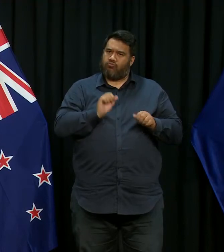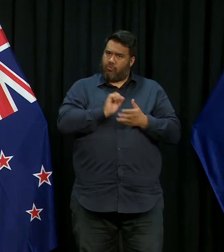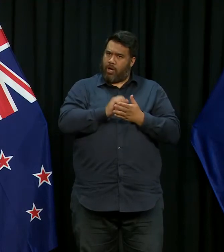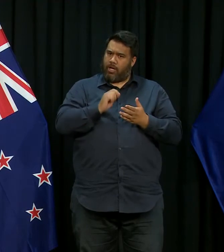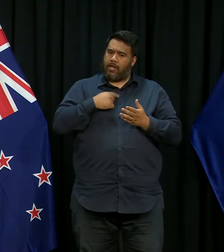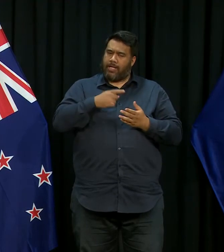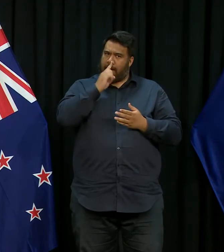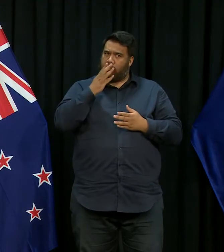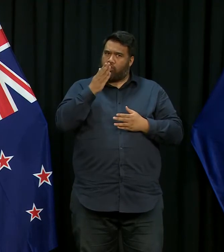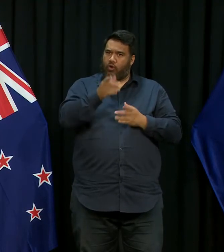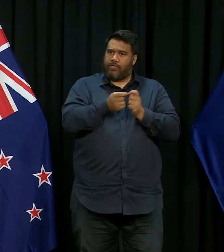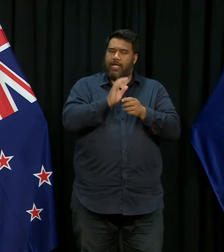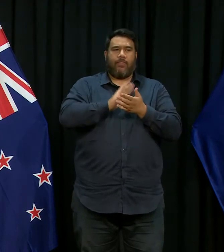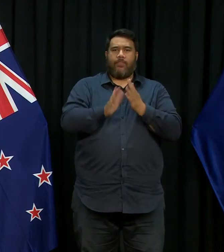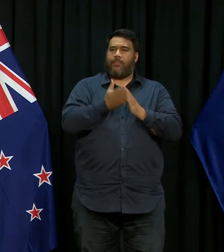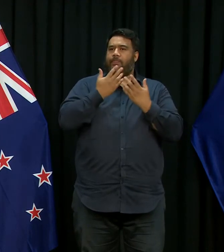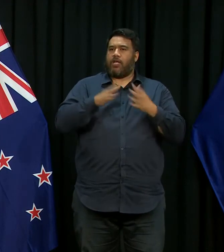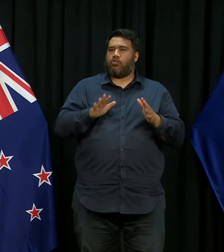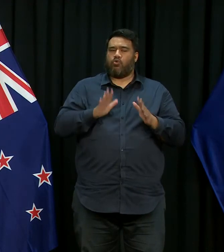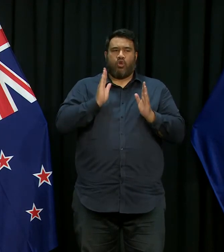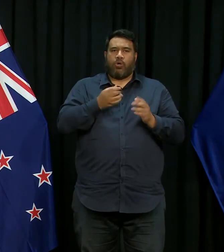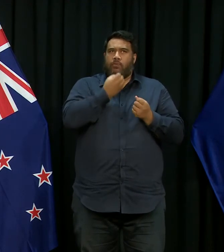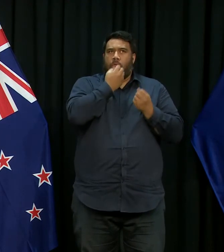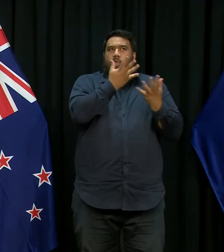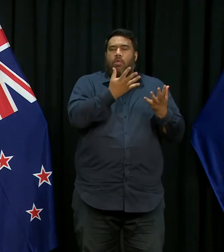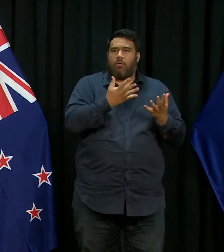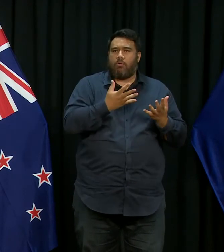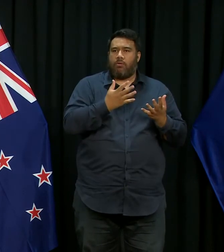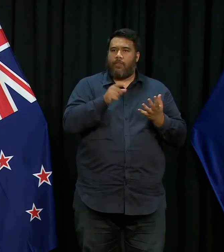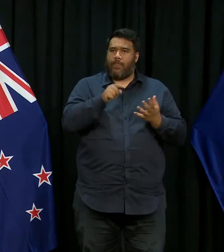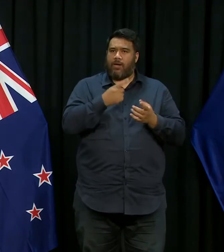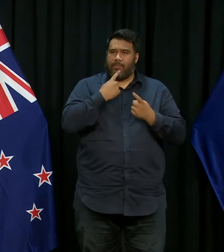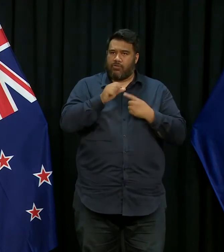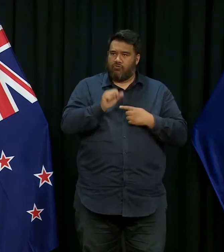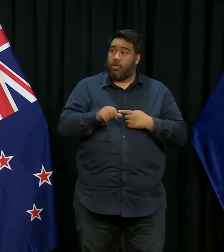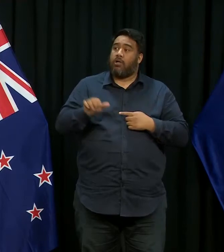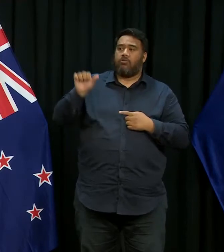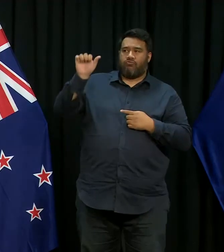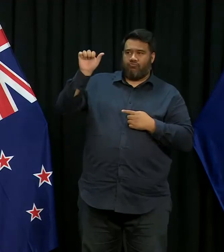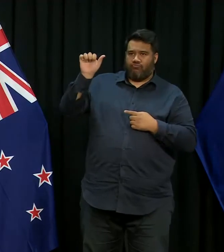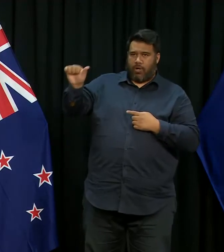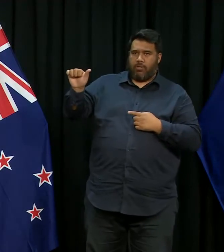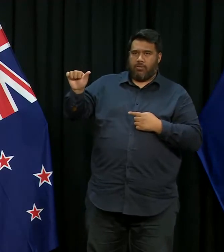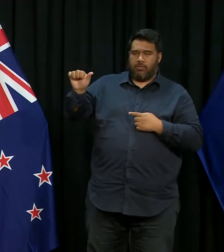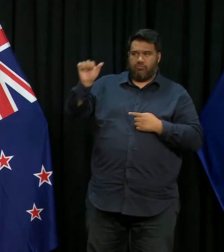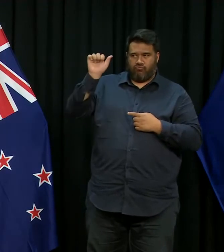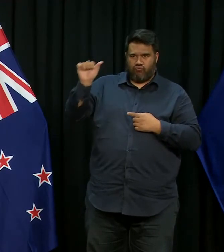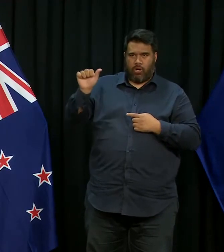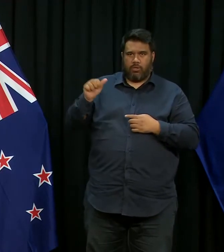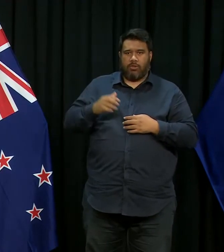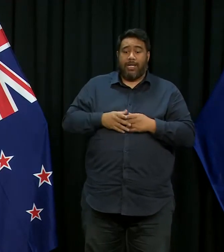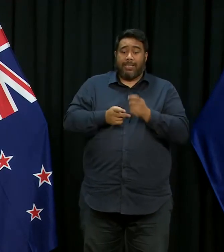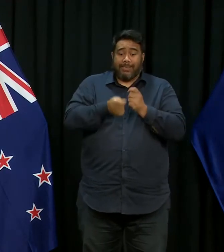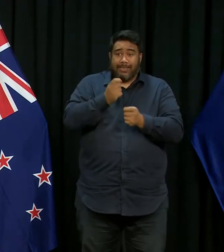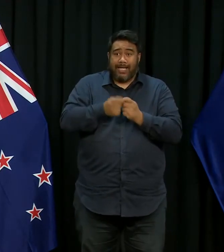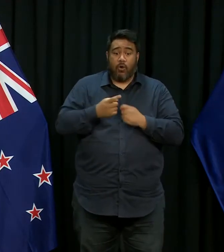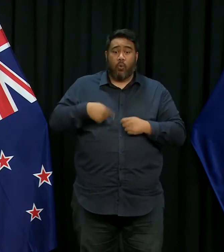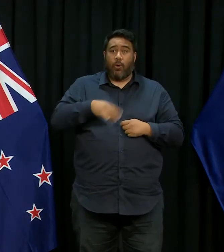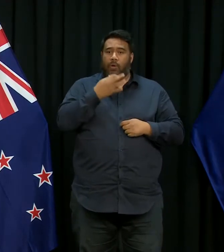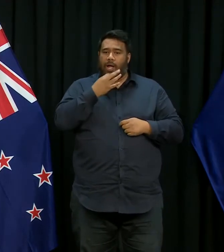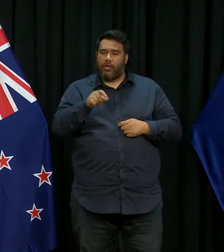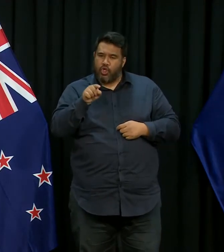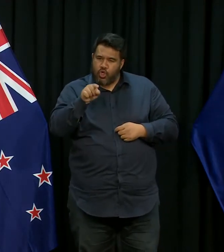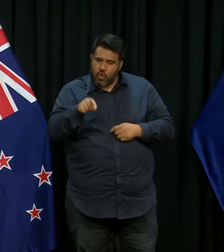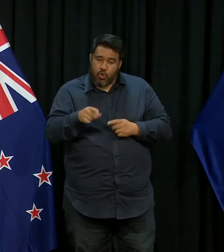question. When someone is tested, we absolutely do not check your